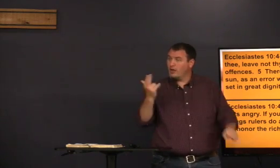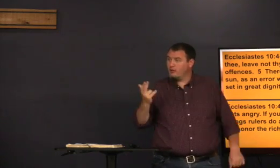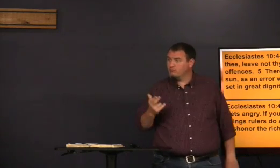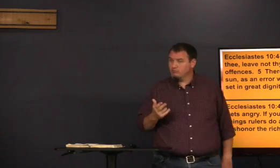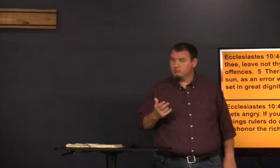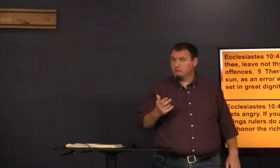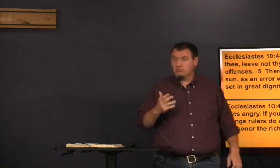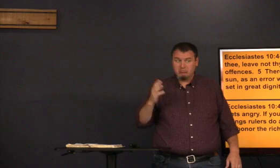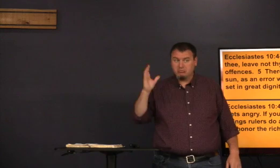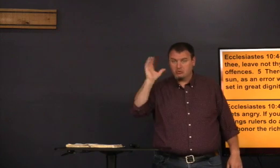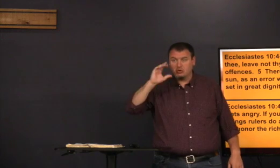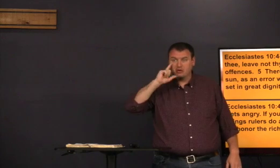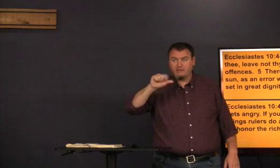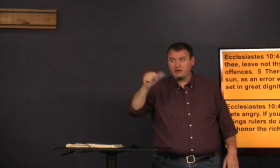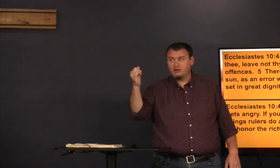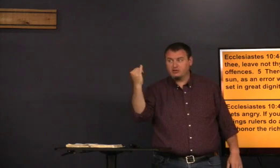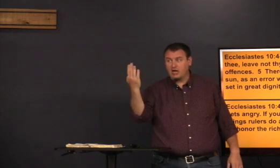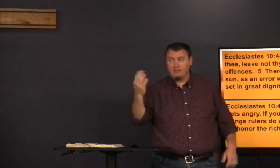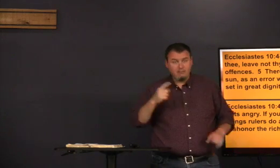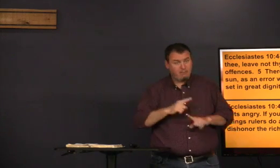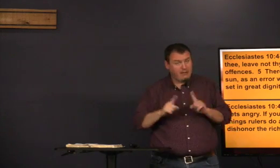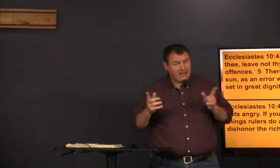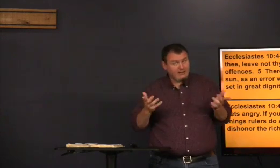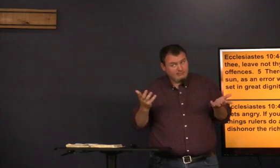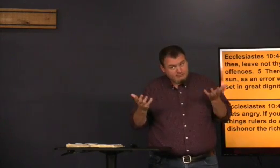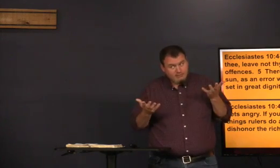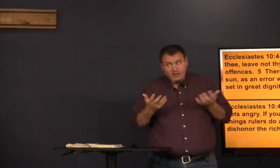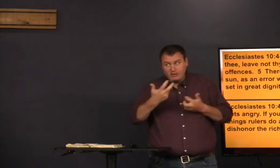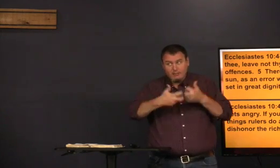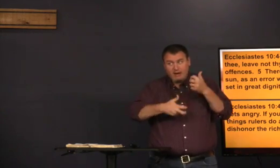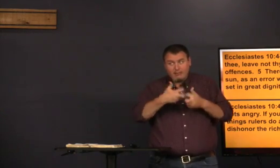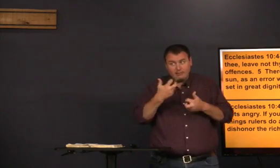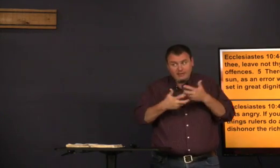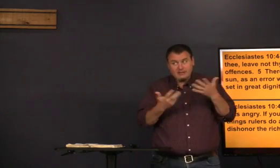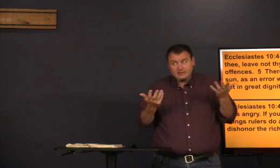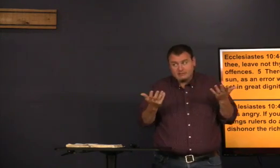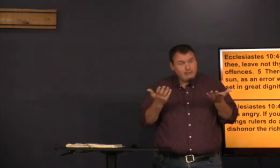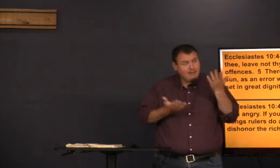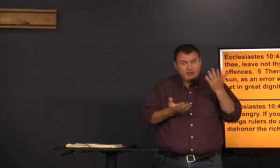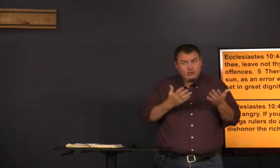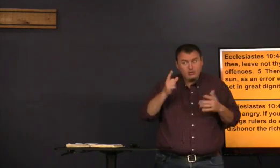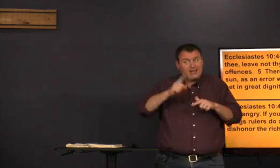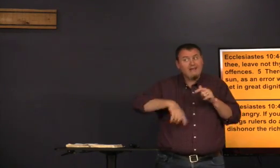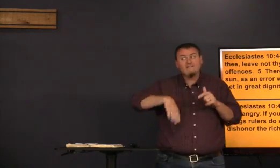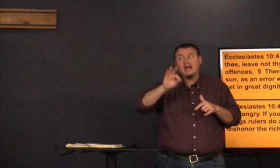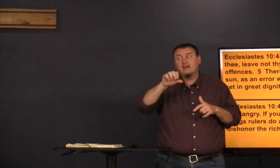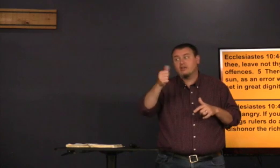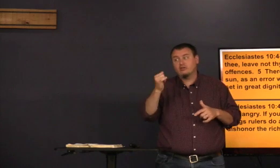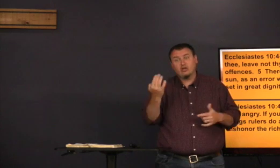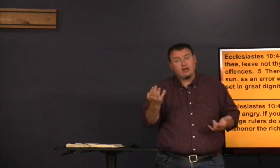quit. Go look for another job. But the problem is, maybe you can't find another job.